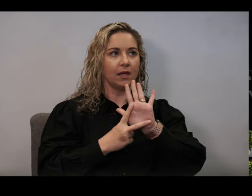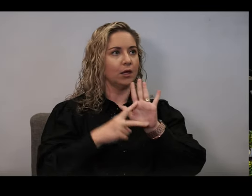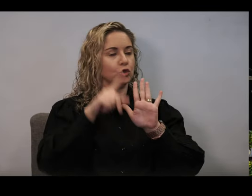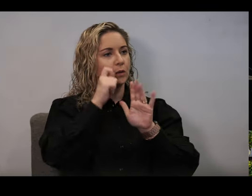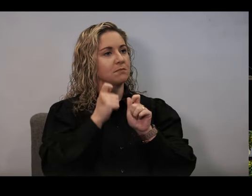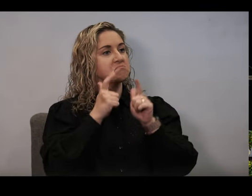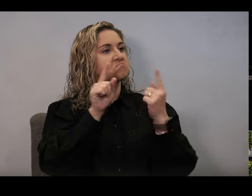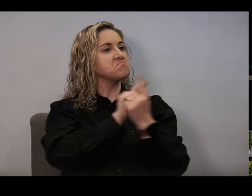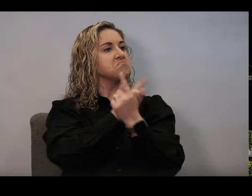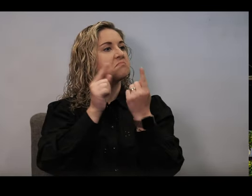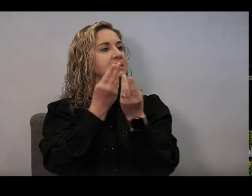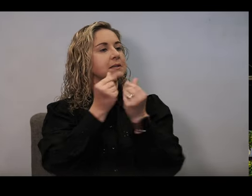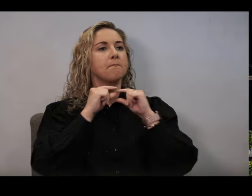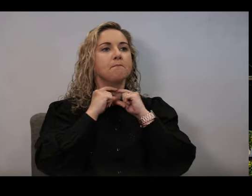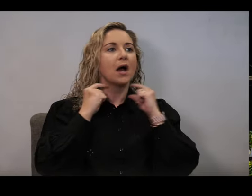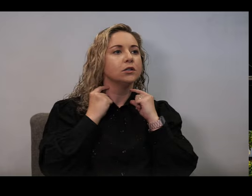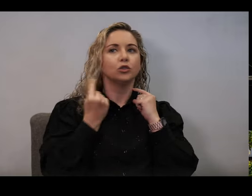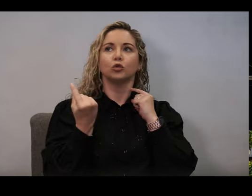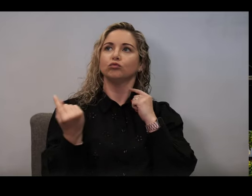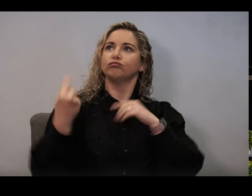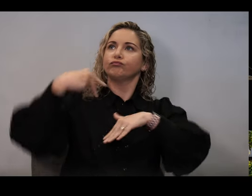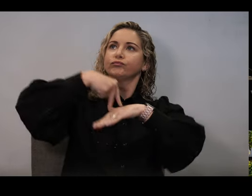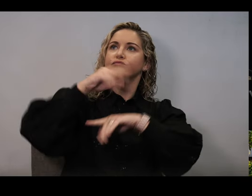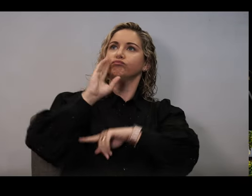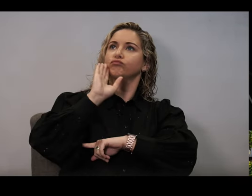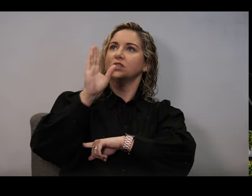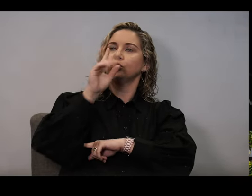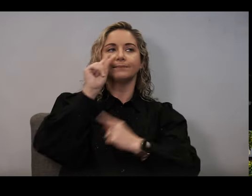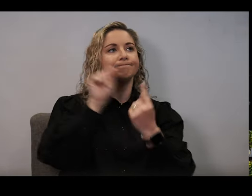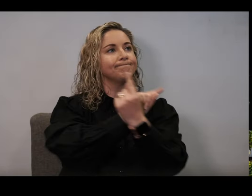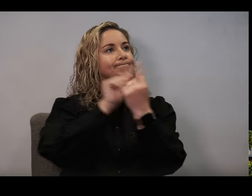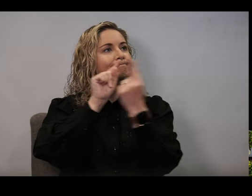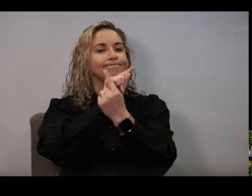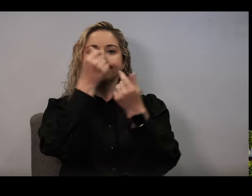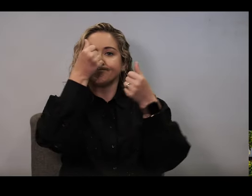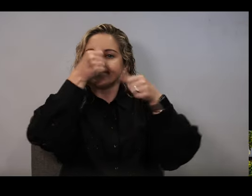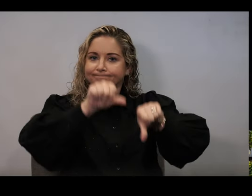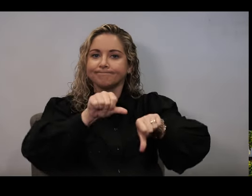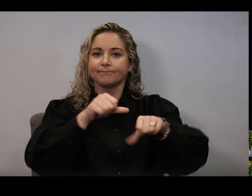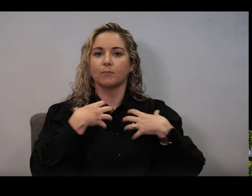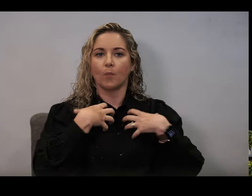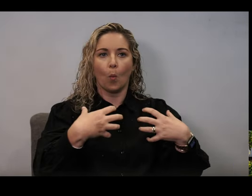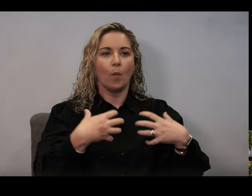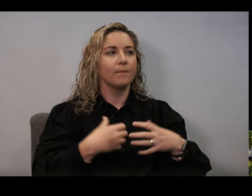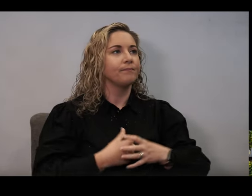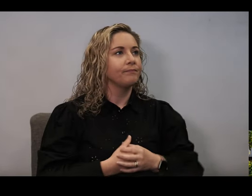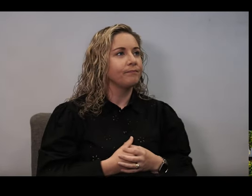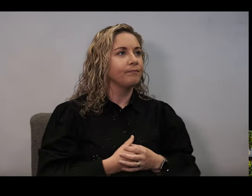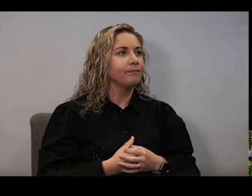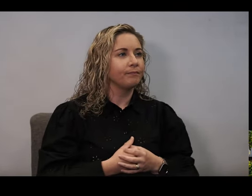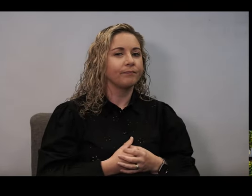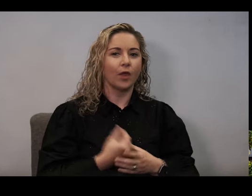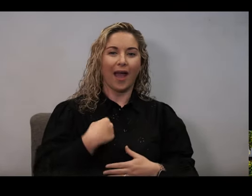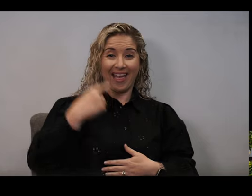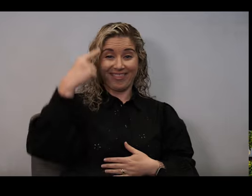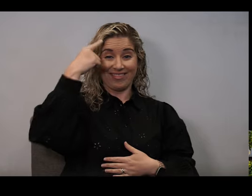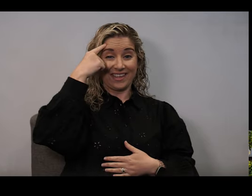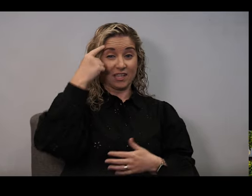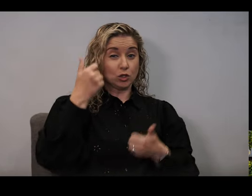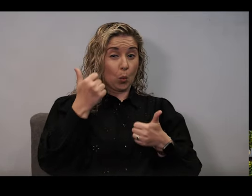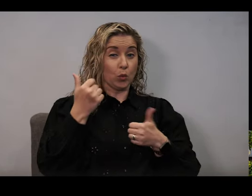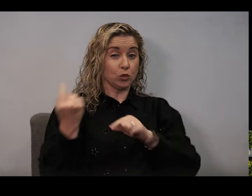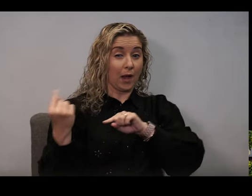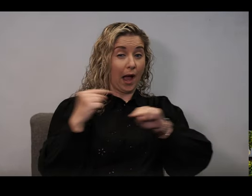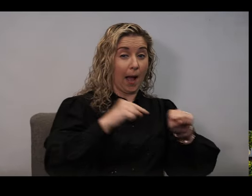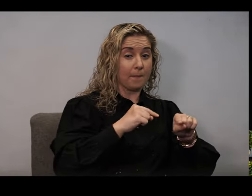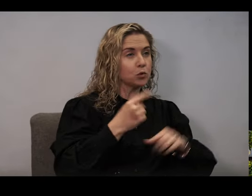some of the pastors and others that might be new to church. If you really want to, I think it's most helpful to kind of check out what we're on about